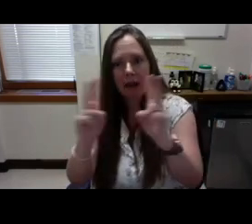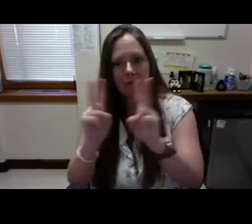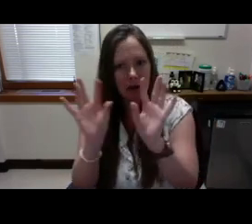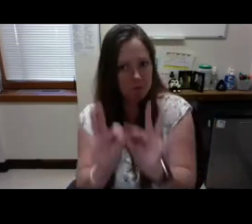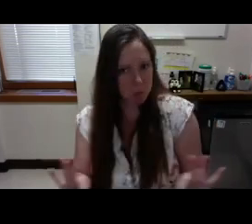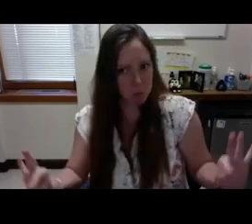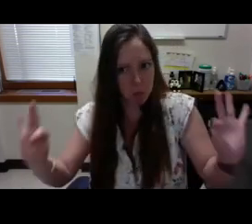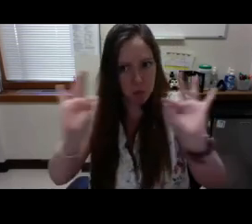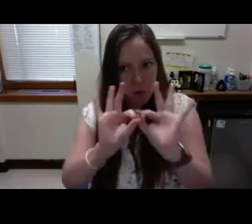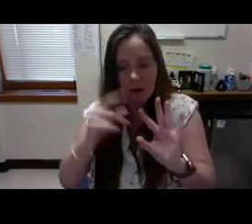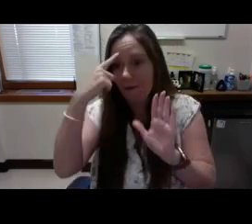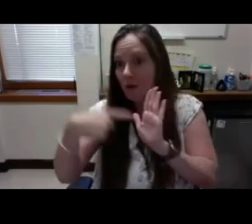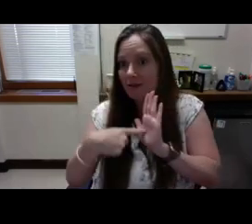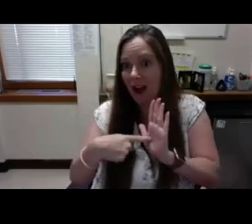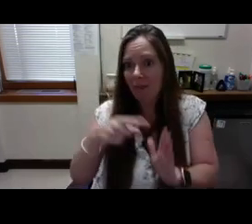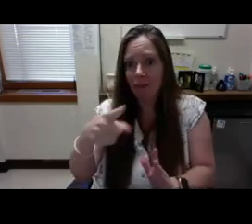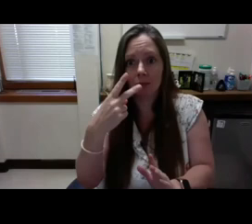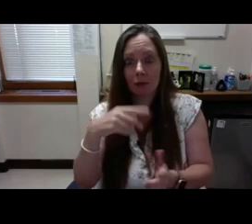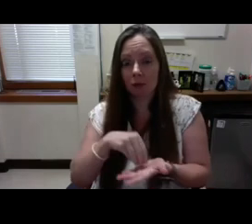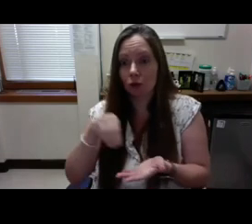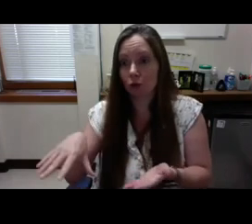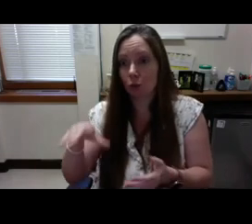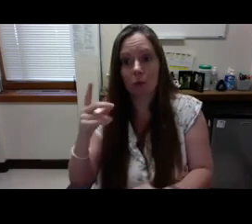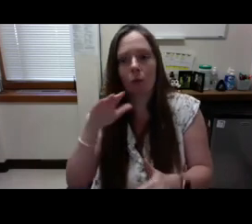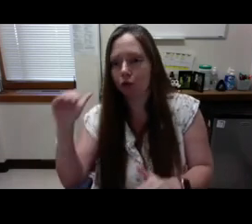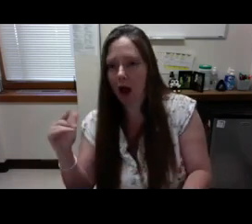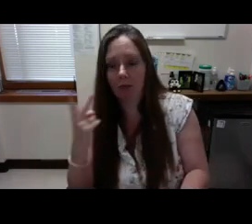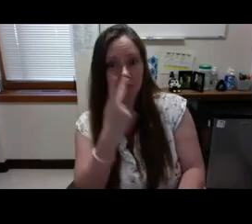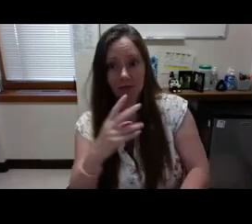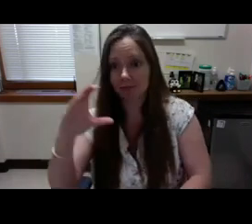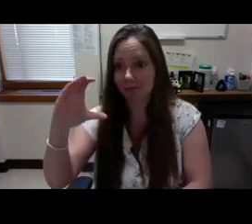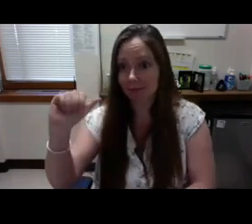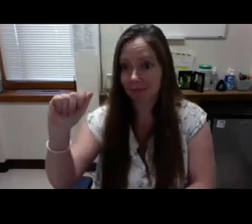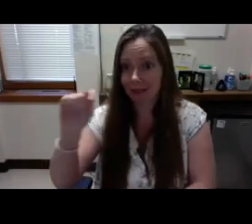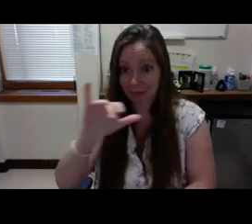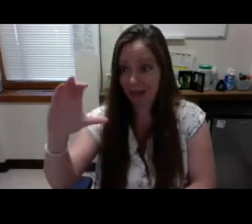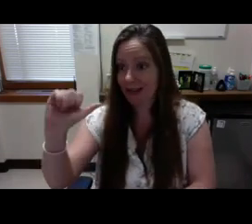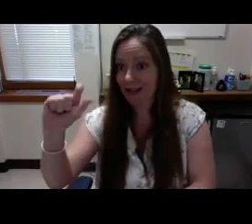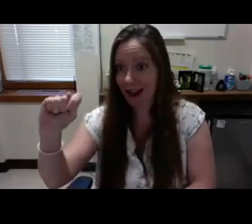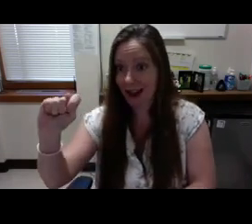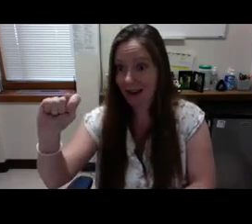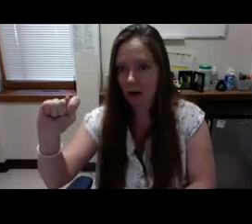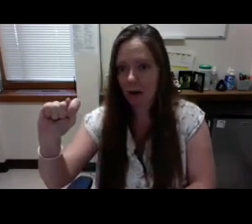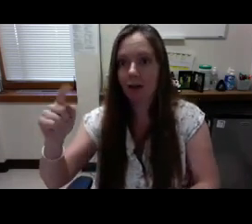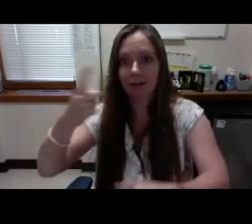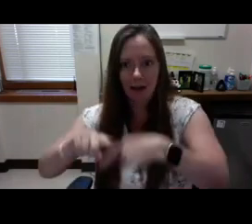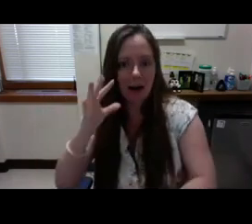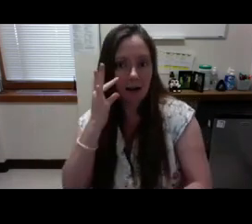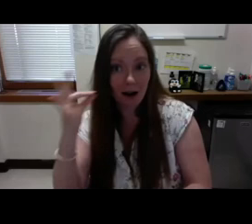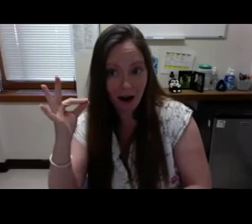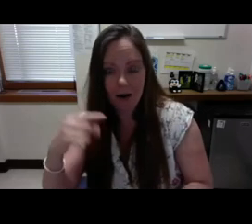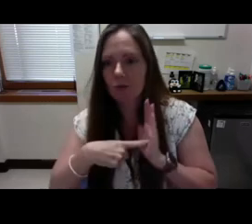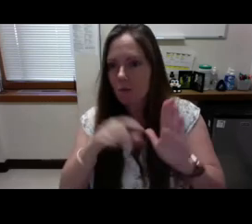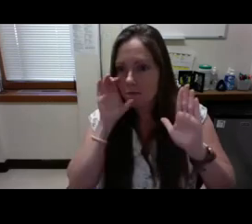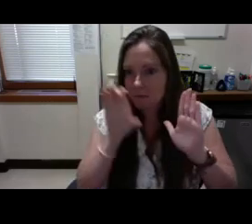This concept of chaining is very, very important. Now, for example, if a child sees the word cat